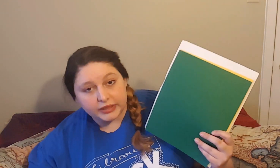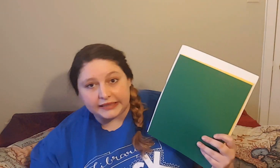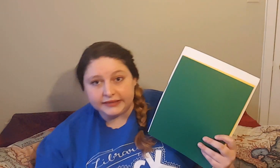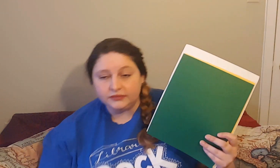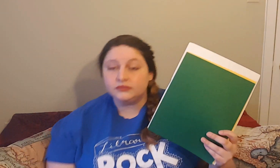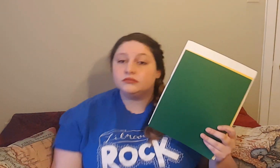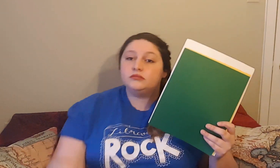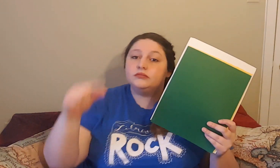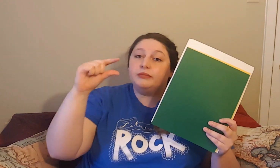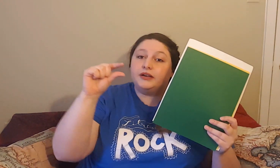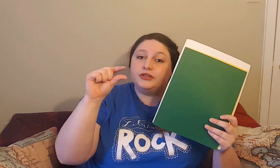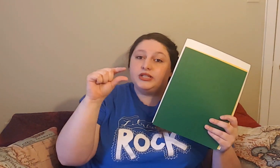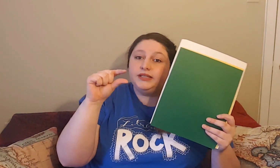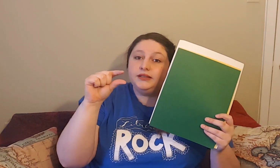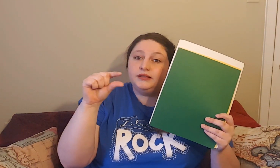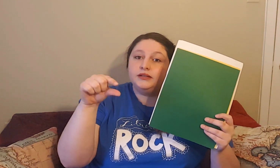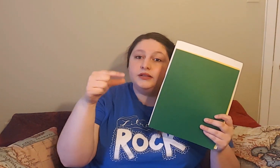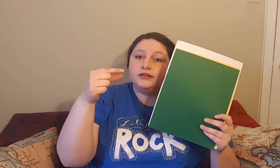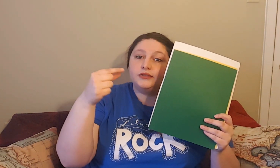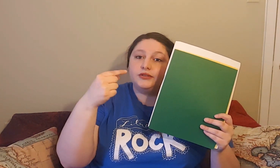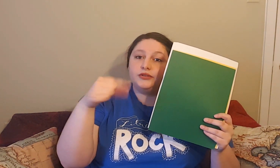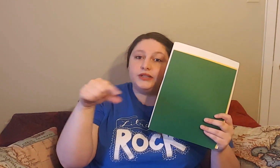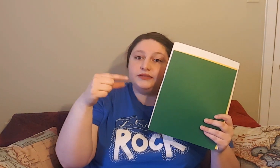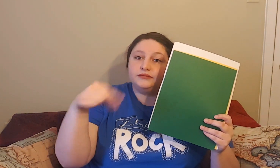Green, make our G, green.